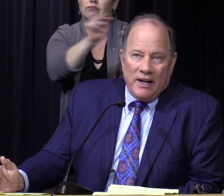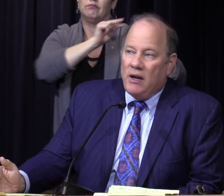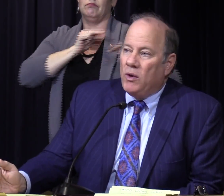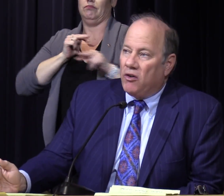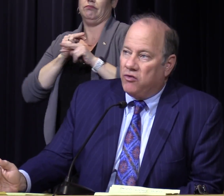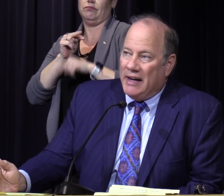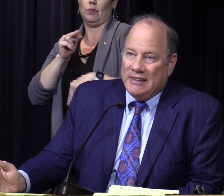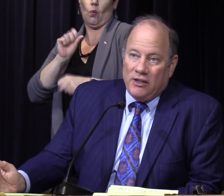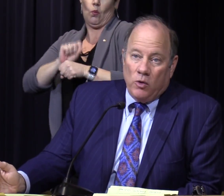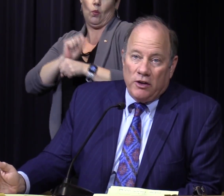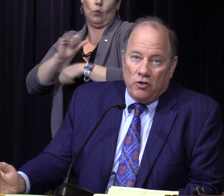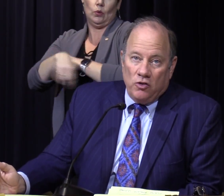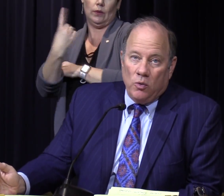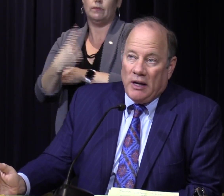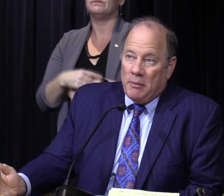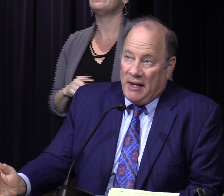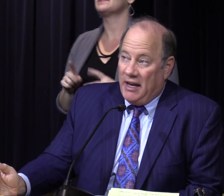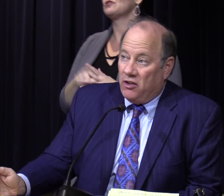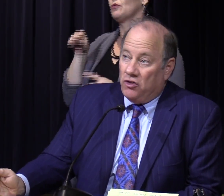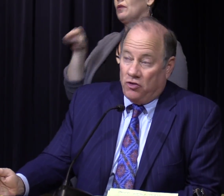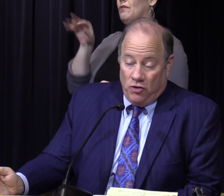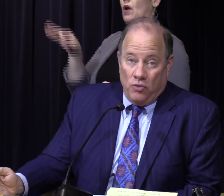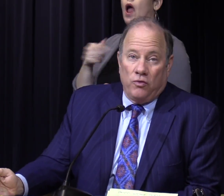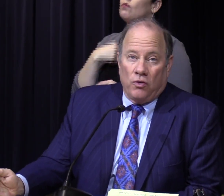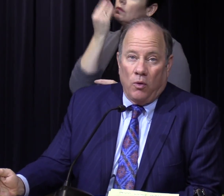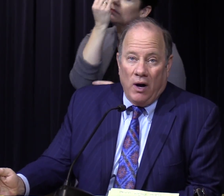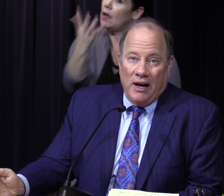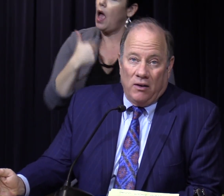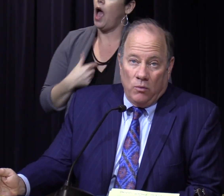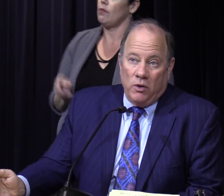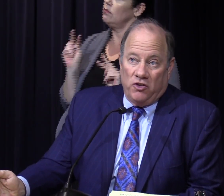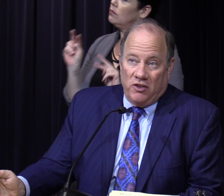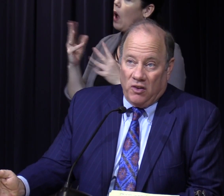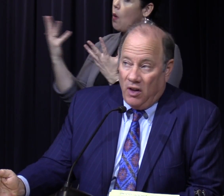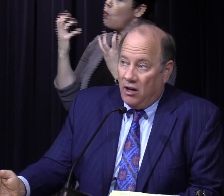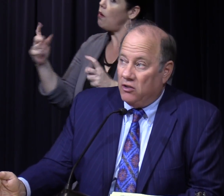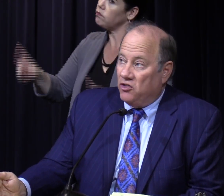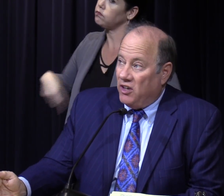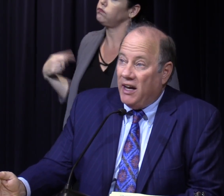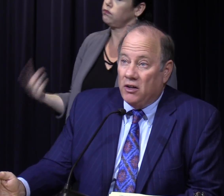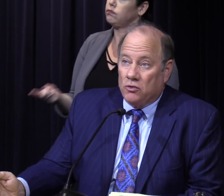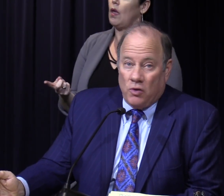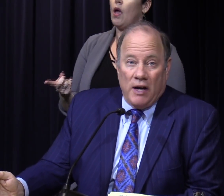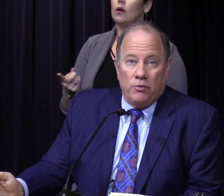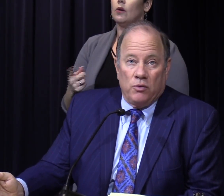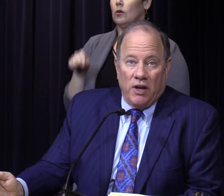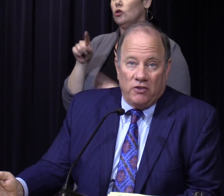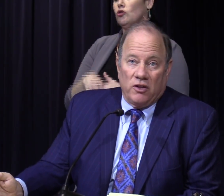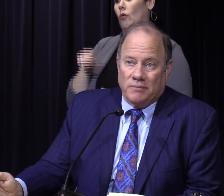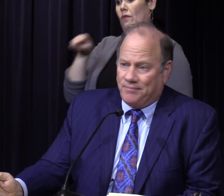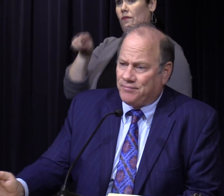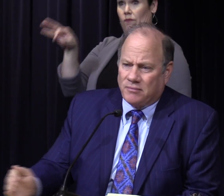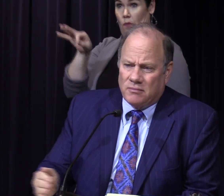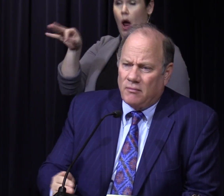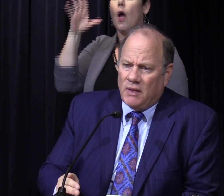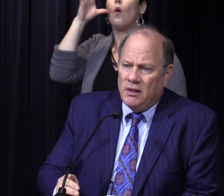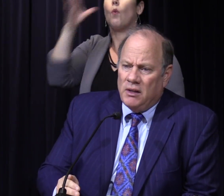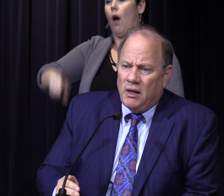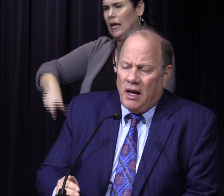Starting Friday, we are finally going to do what I've been anxious to do for a while, which is large-scale drive-through testing.